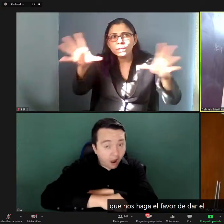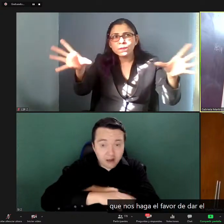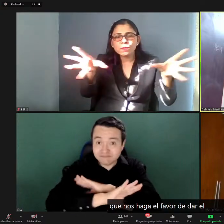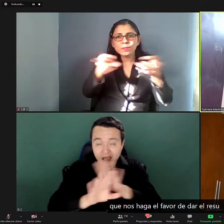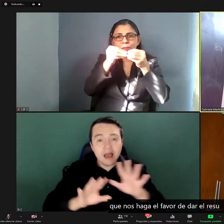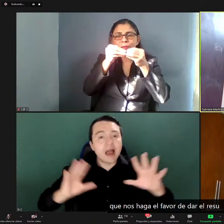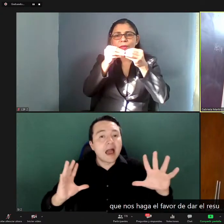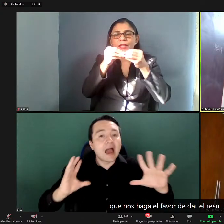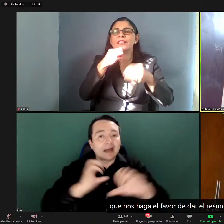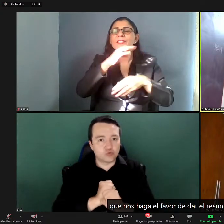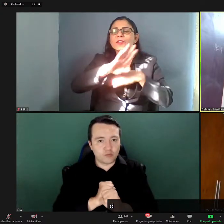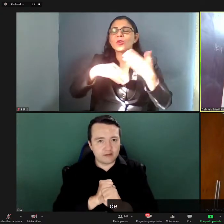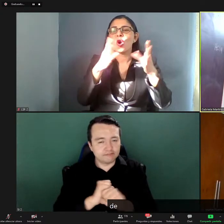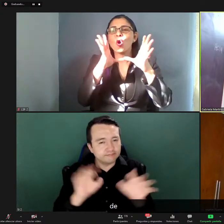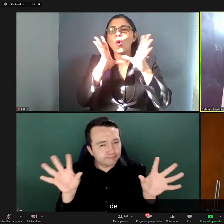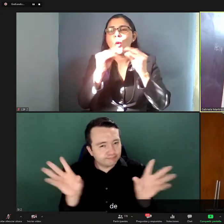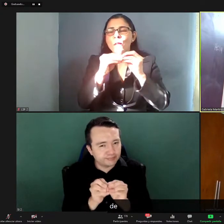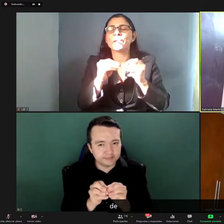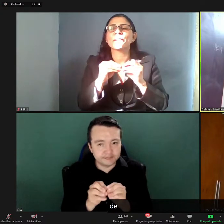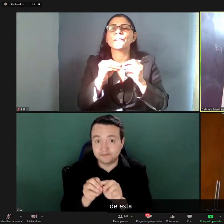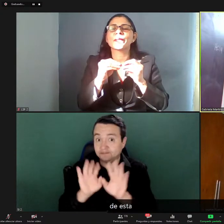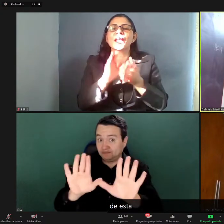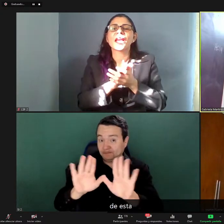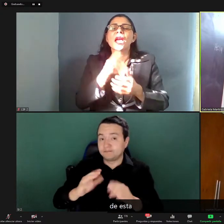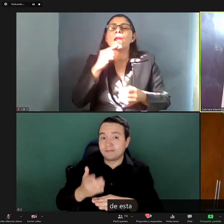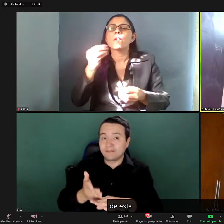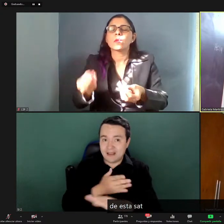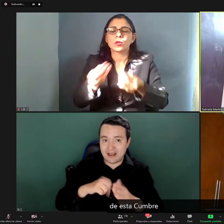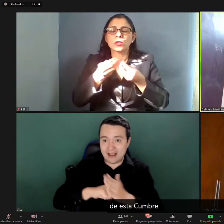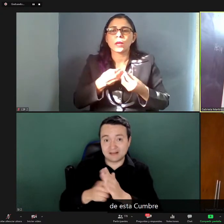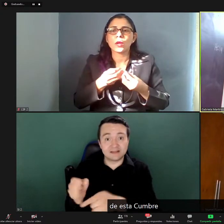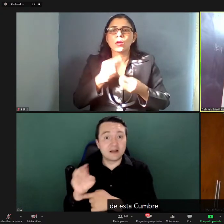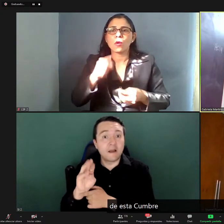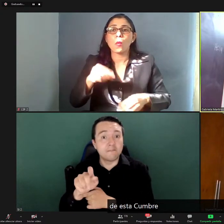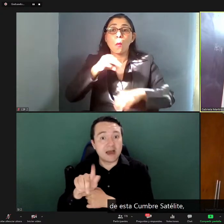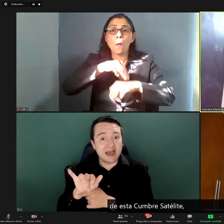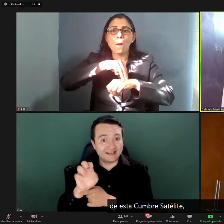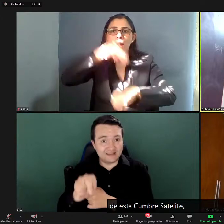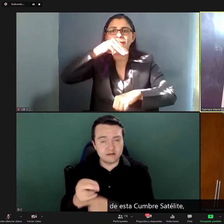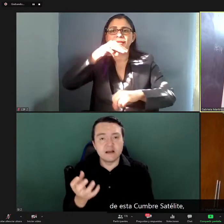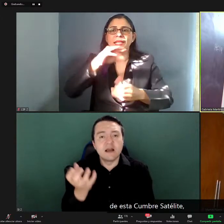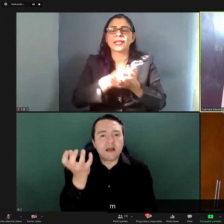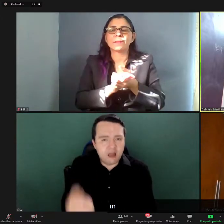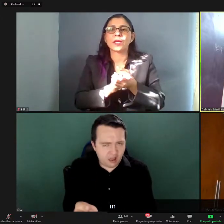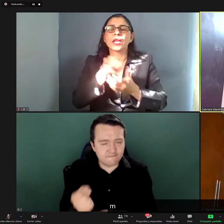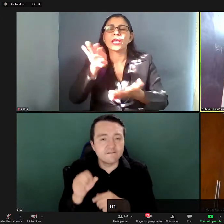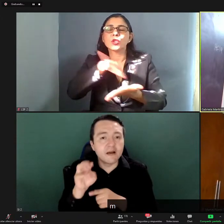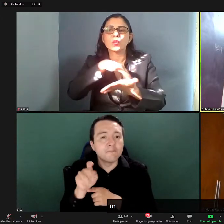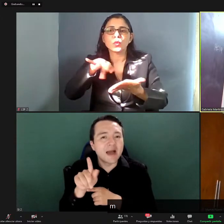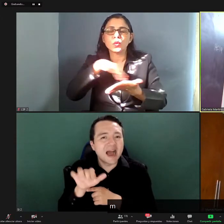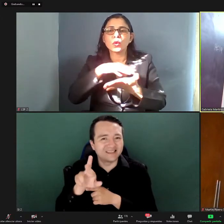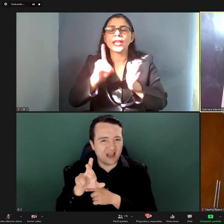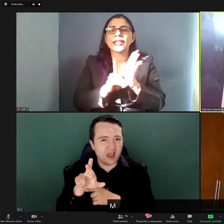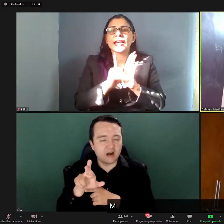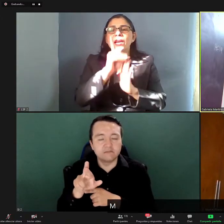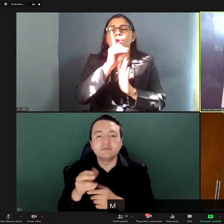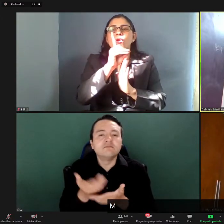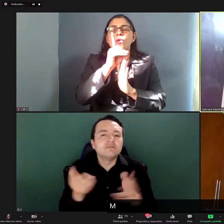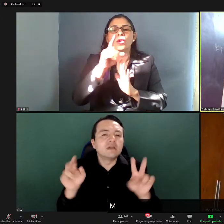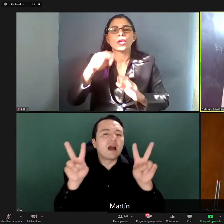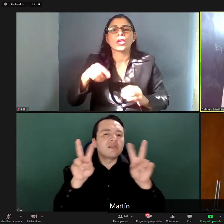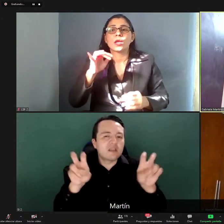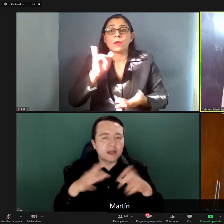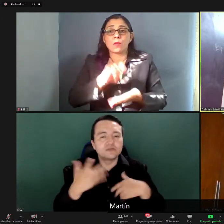summit and i would like to tell you that martin has a masters of arts in